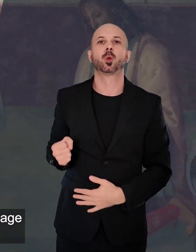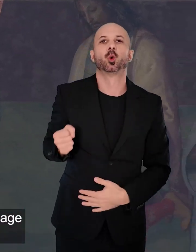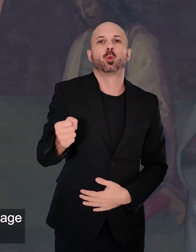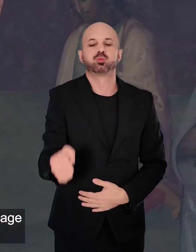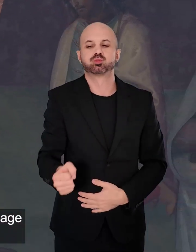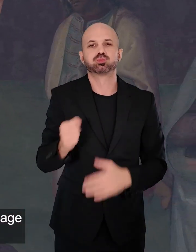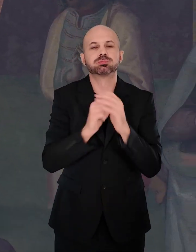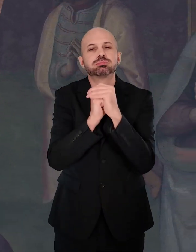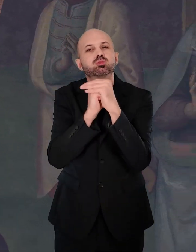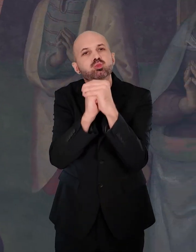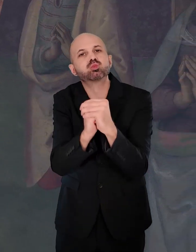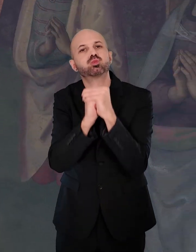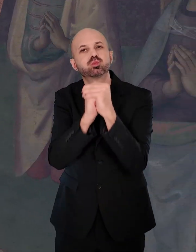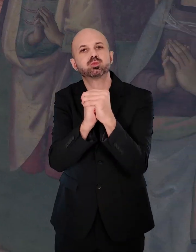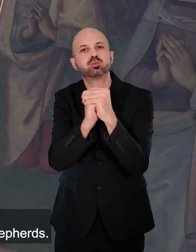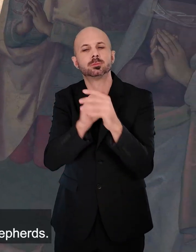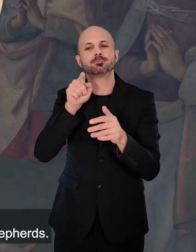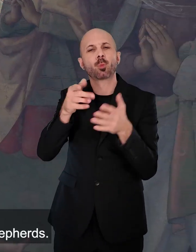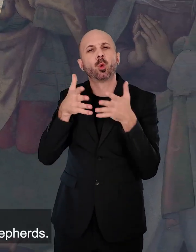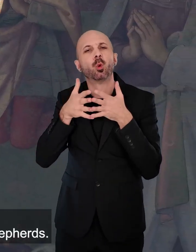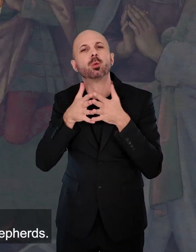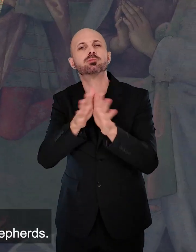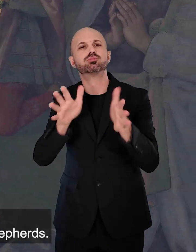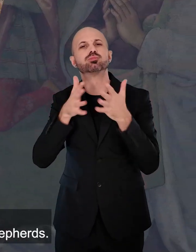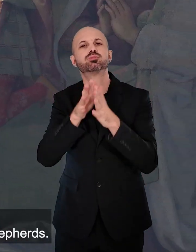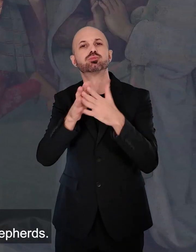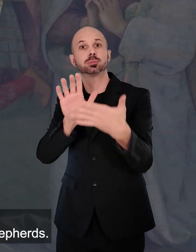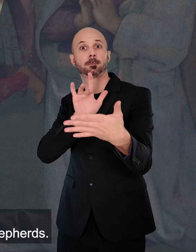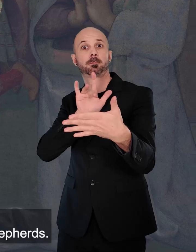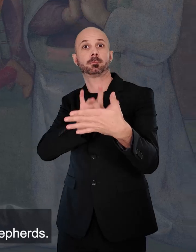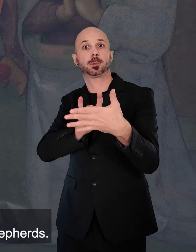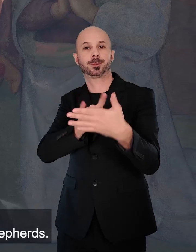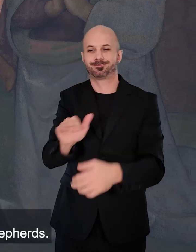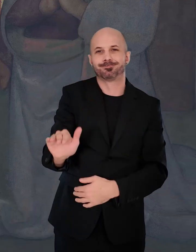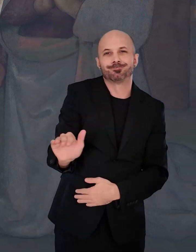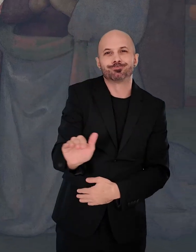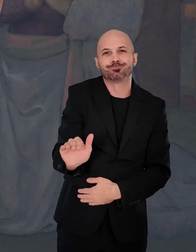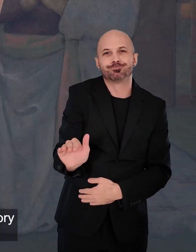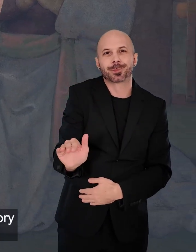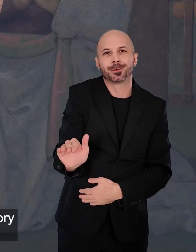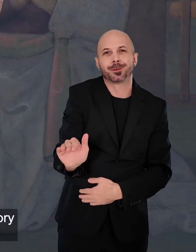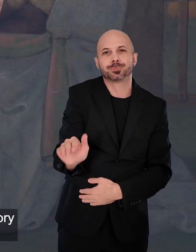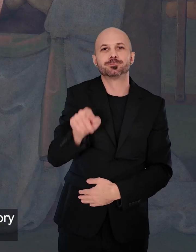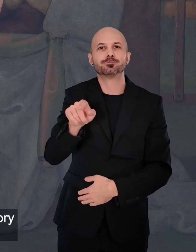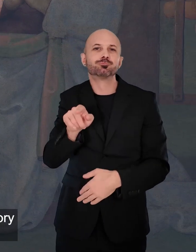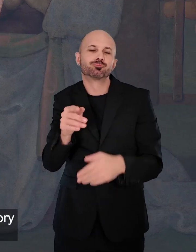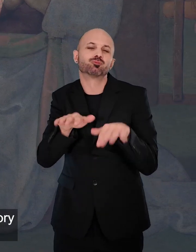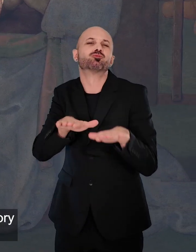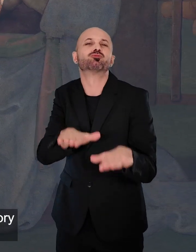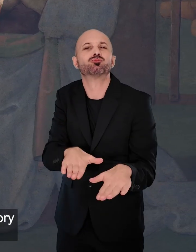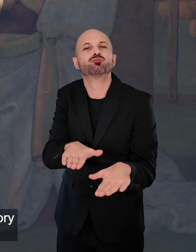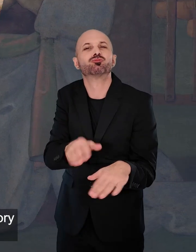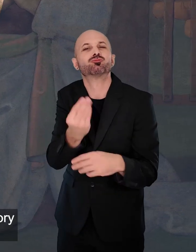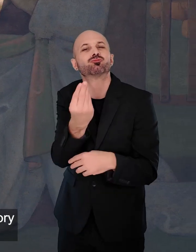the paint surface. The scene depicts the adoration of the shepherds. The central part of the